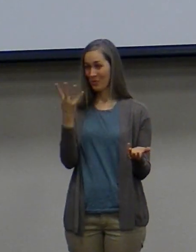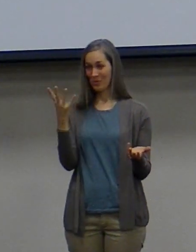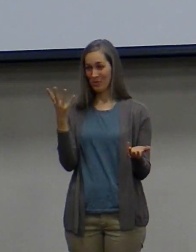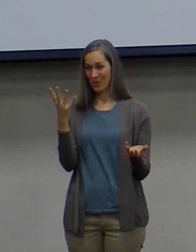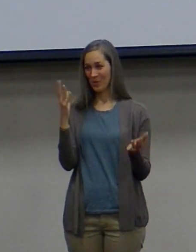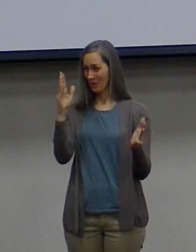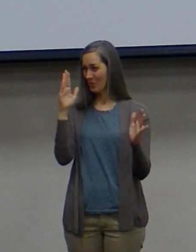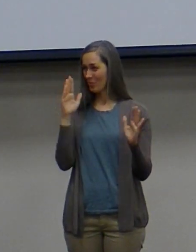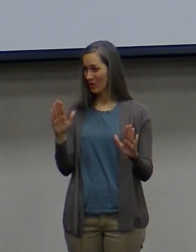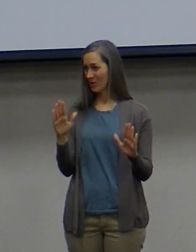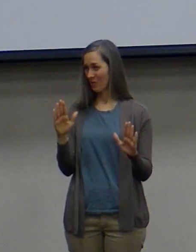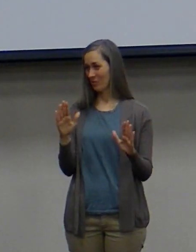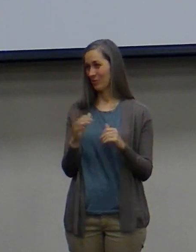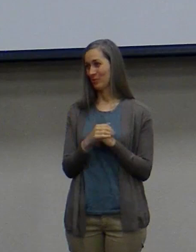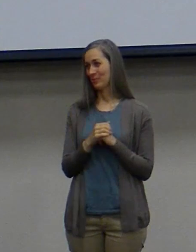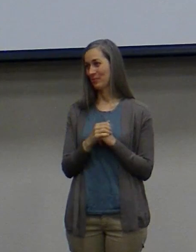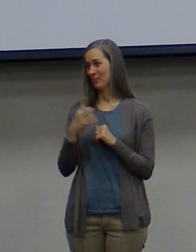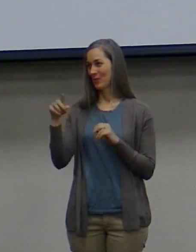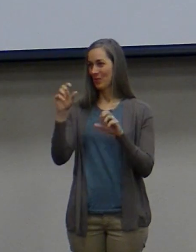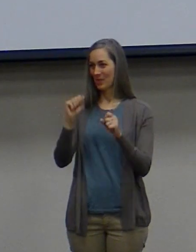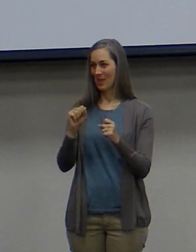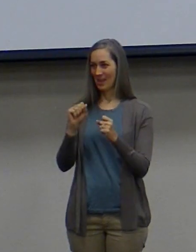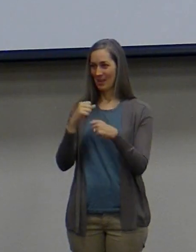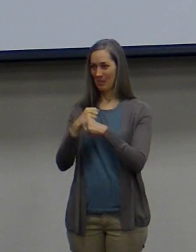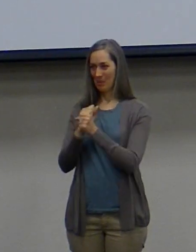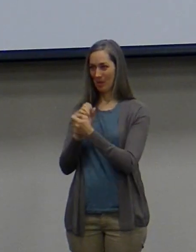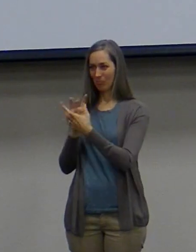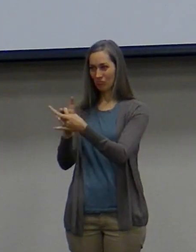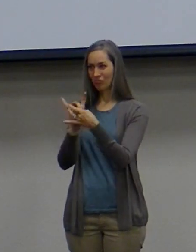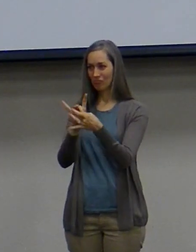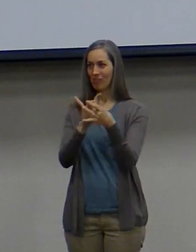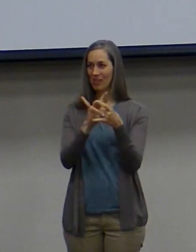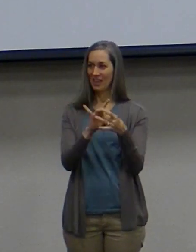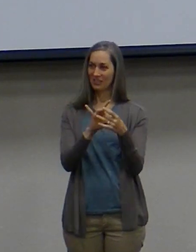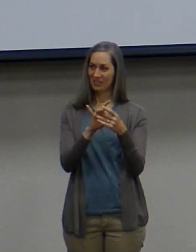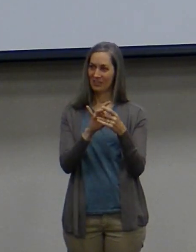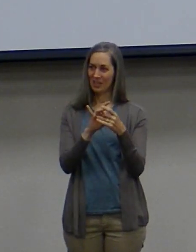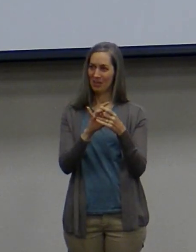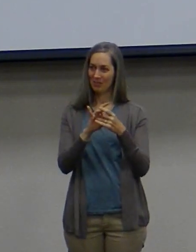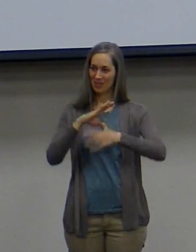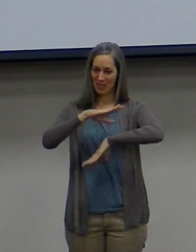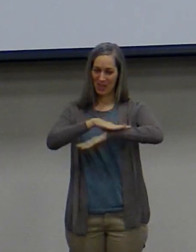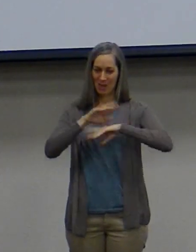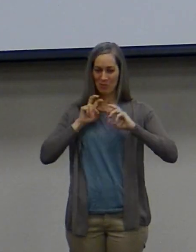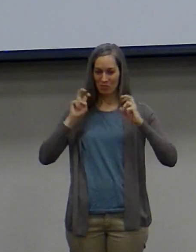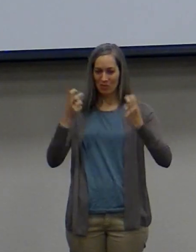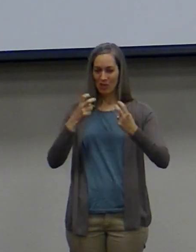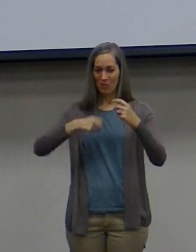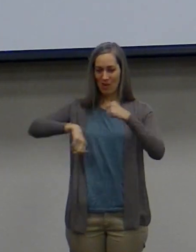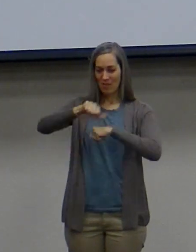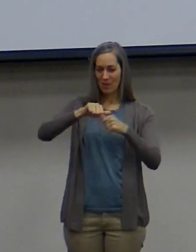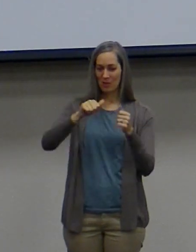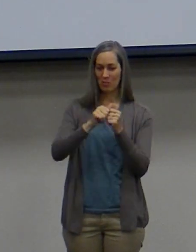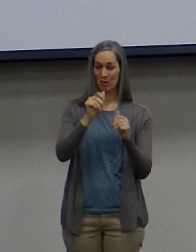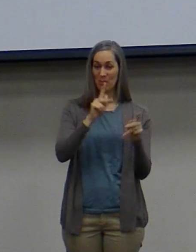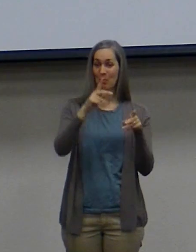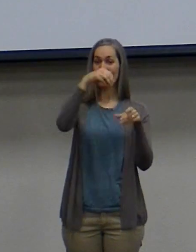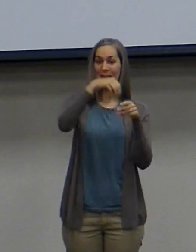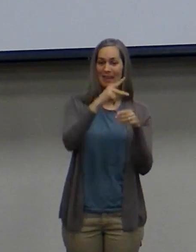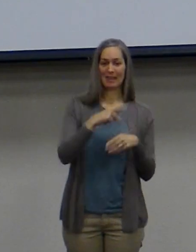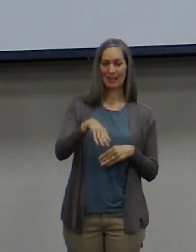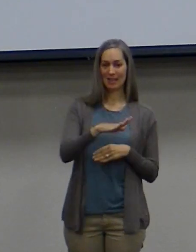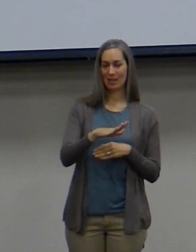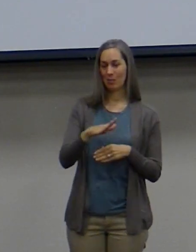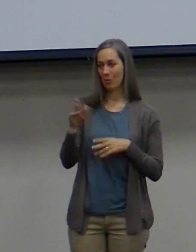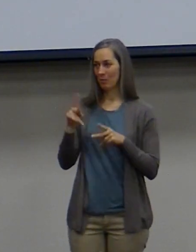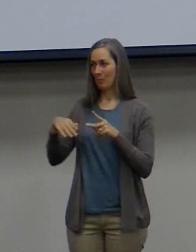It's wonderful, and you get to make connections around the table and fellowship with people who are in the kingdom and who are not yet in the